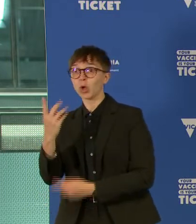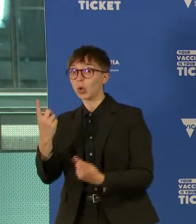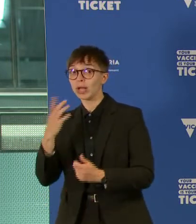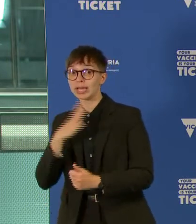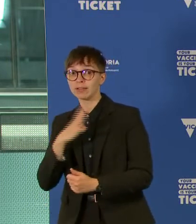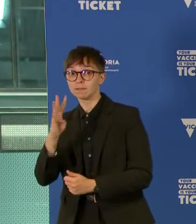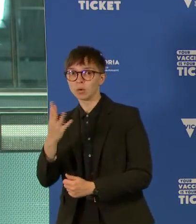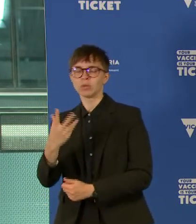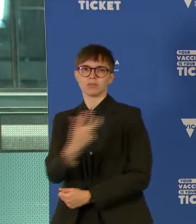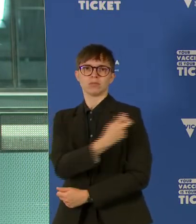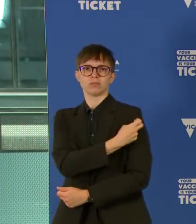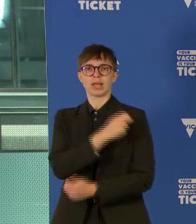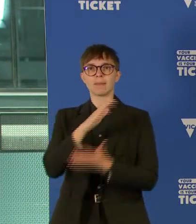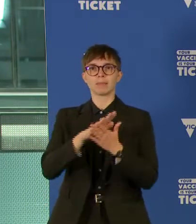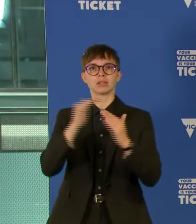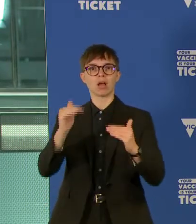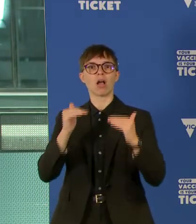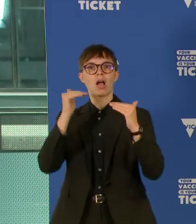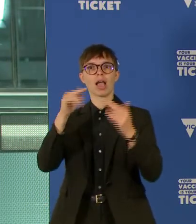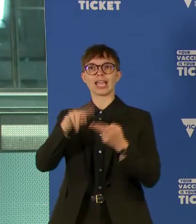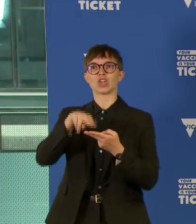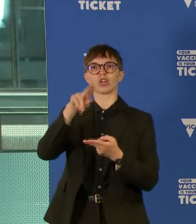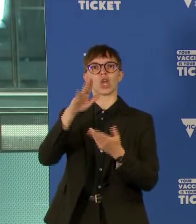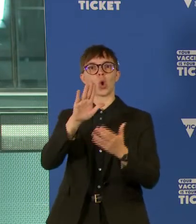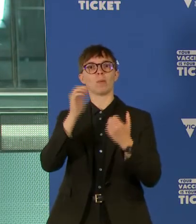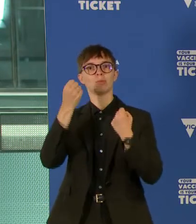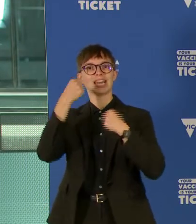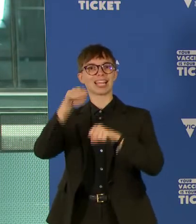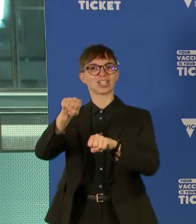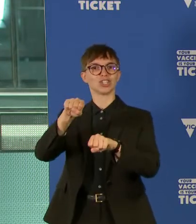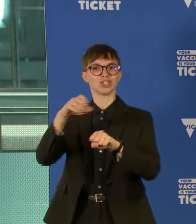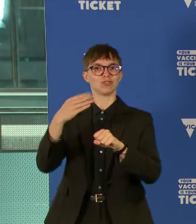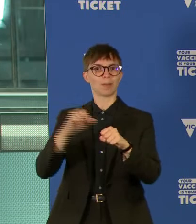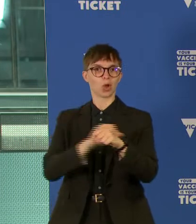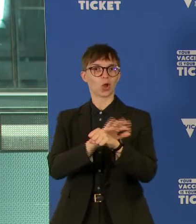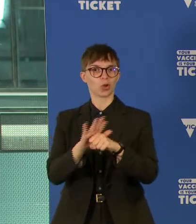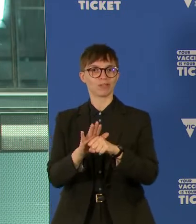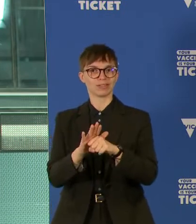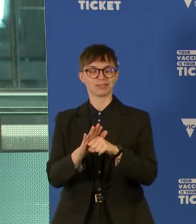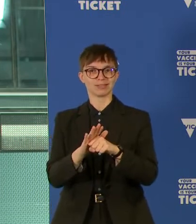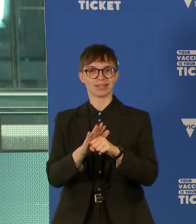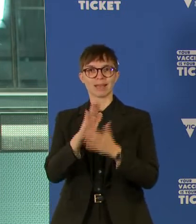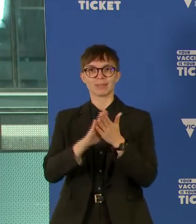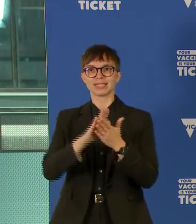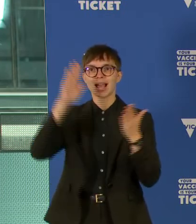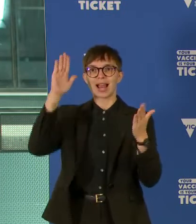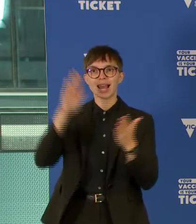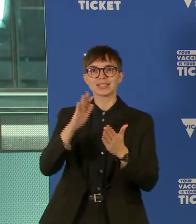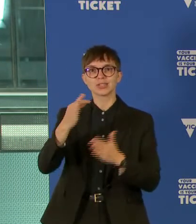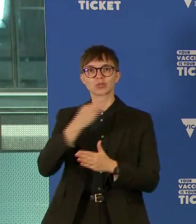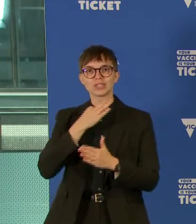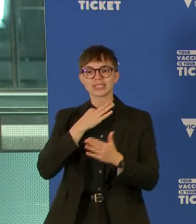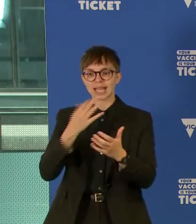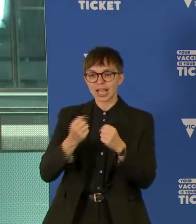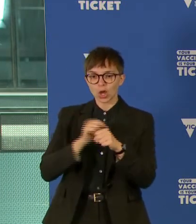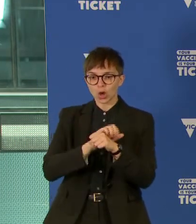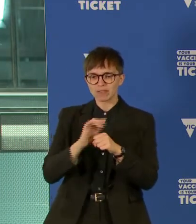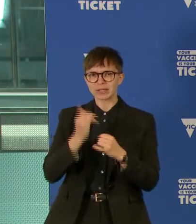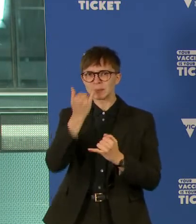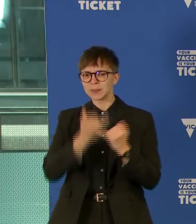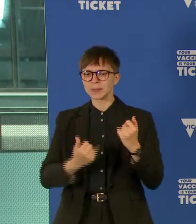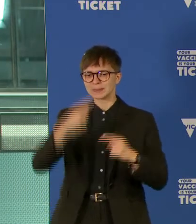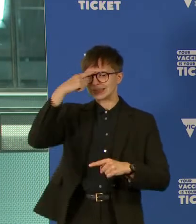is protection against getting into intensive care units, and it's the best protection you can